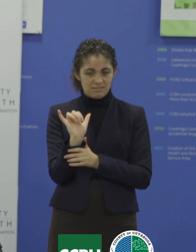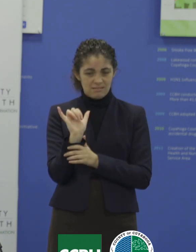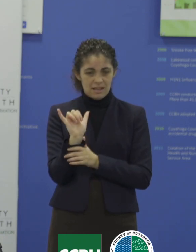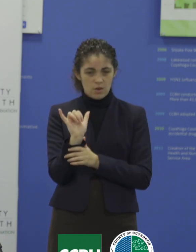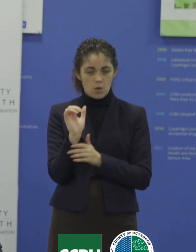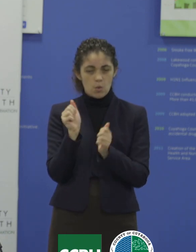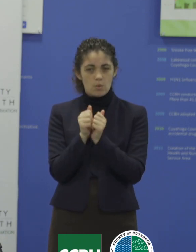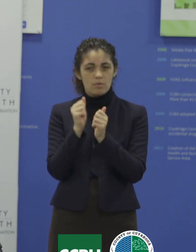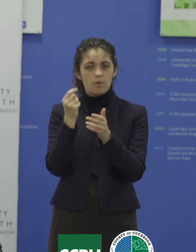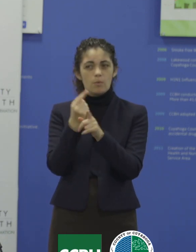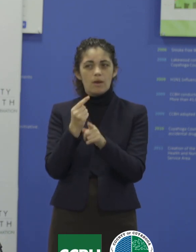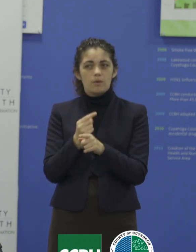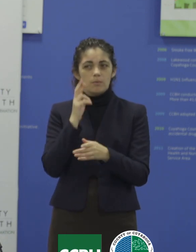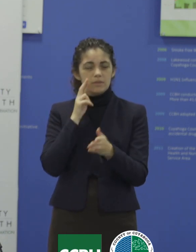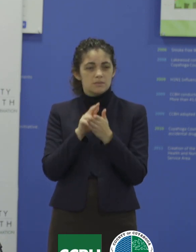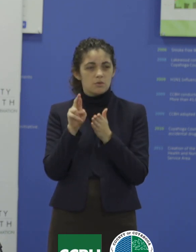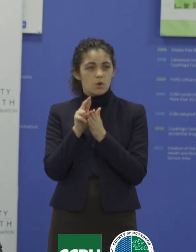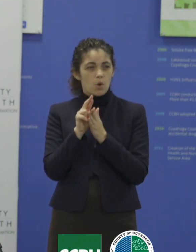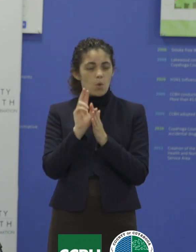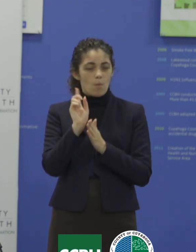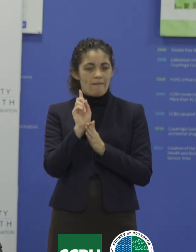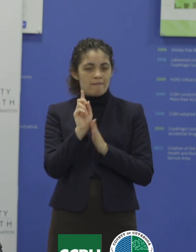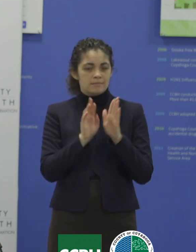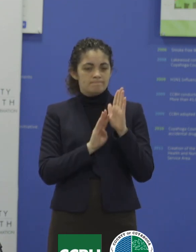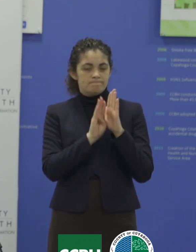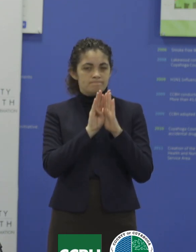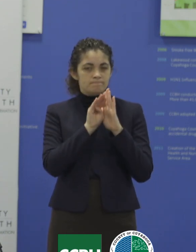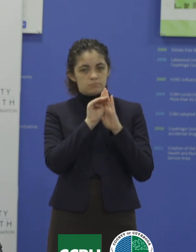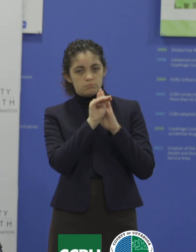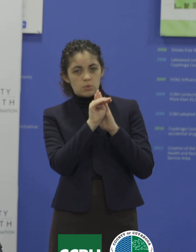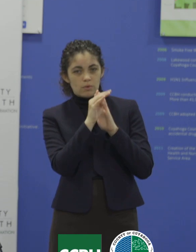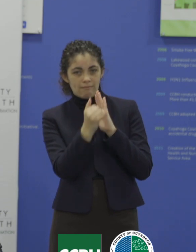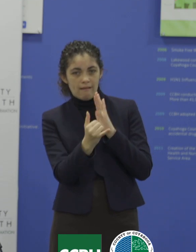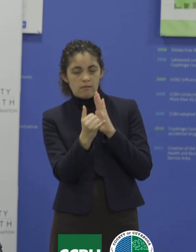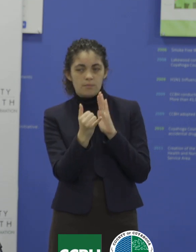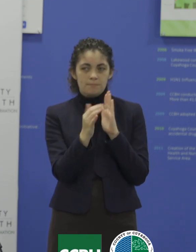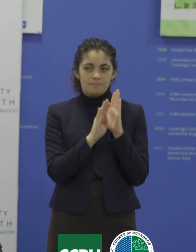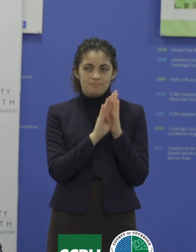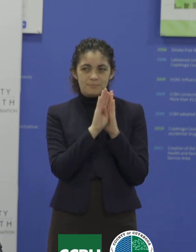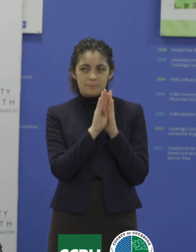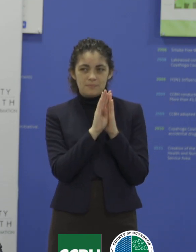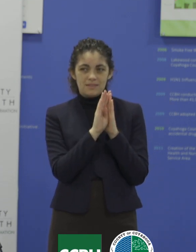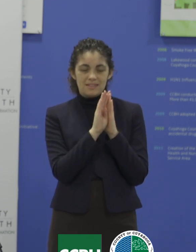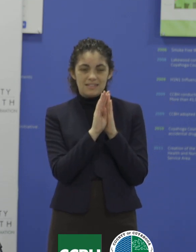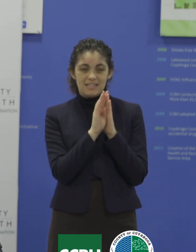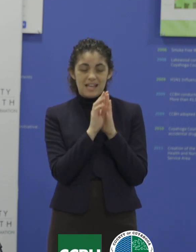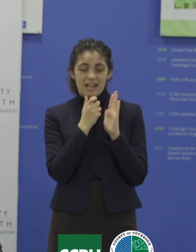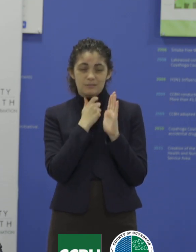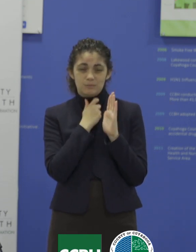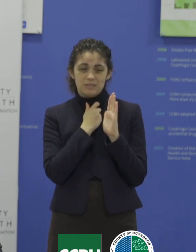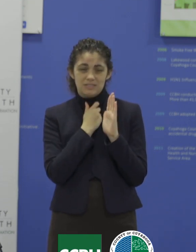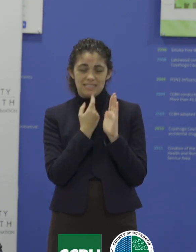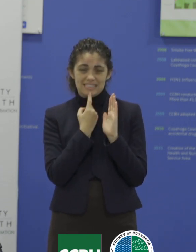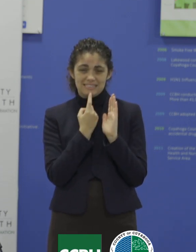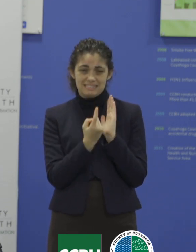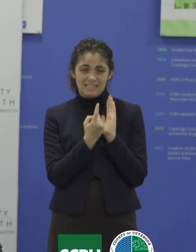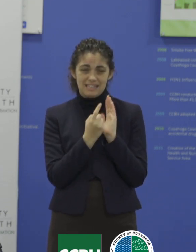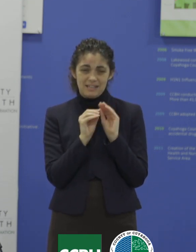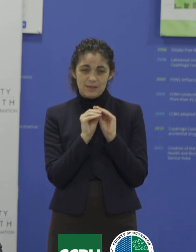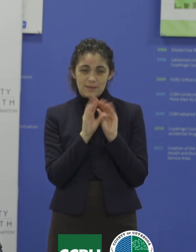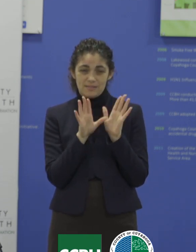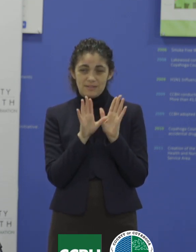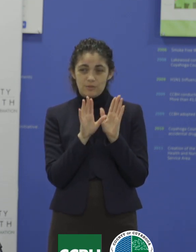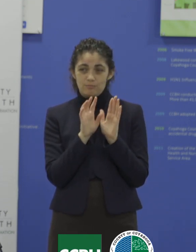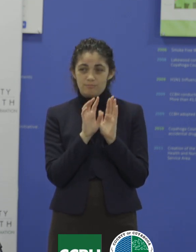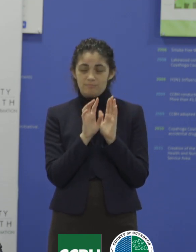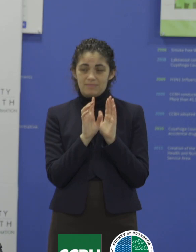those resources where we are on the curve? And I wish I could give you a clear answer